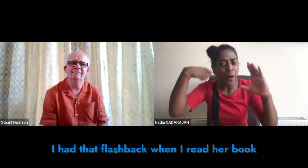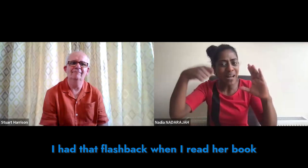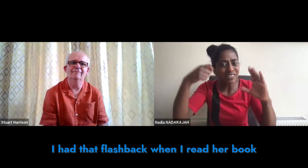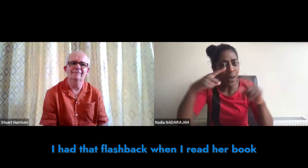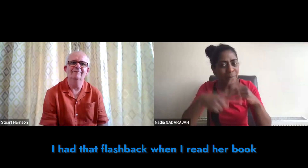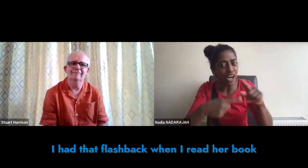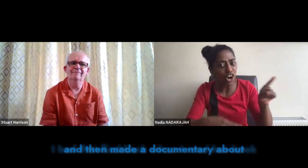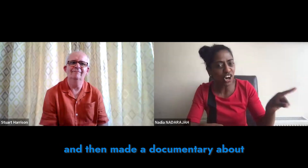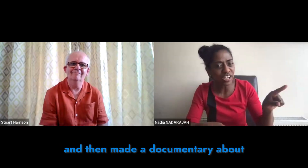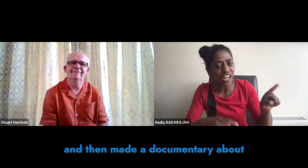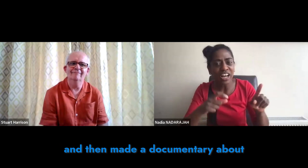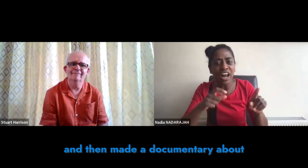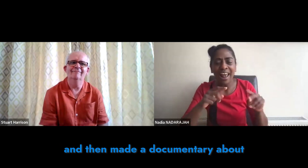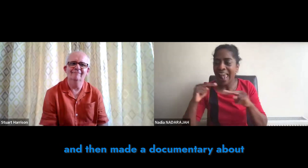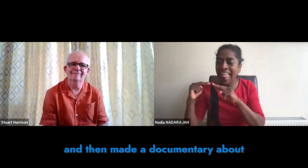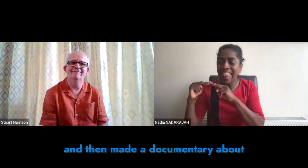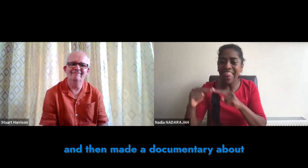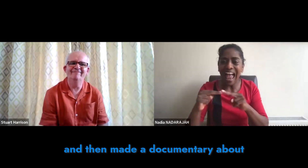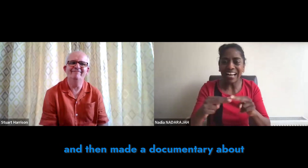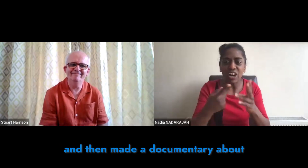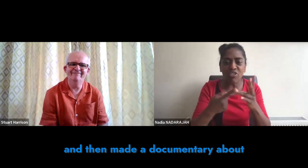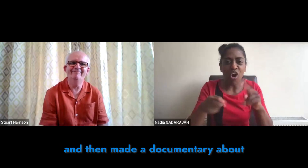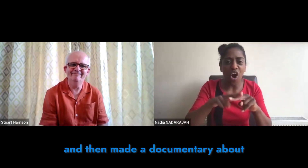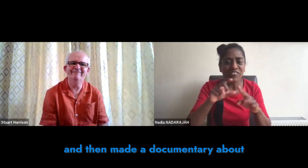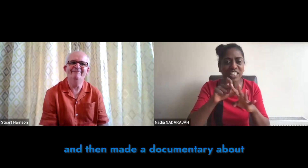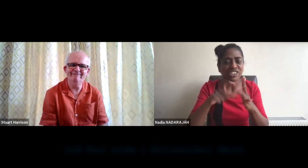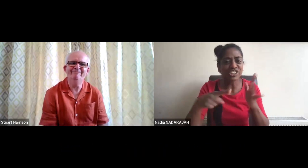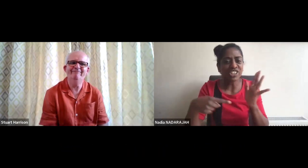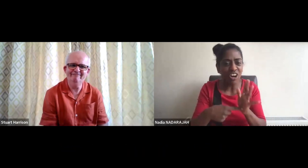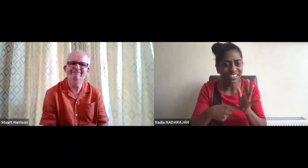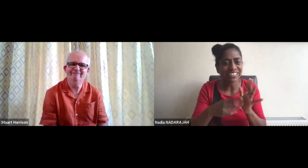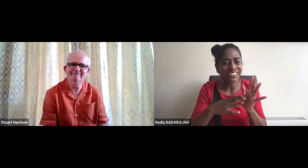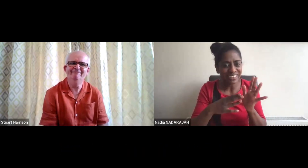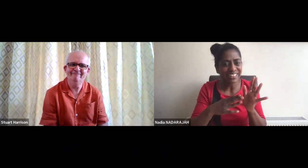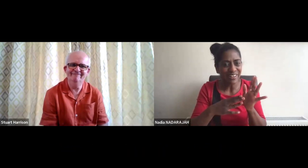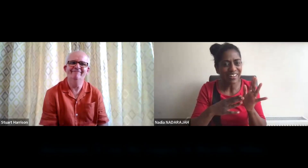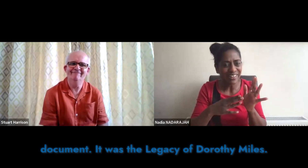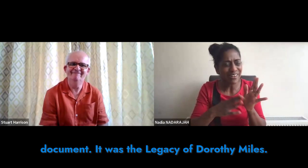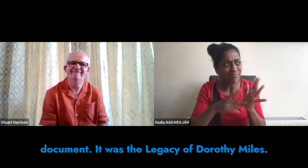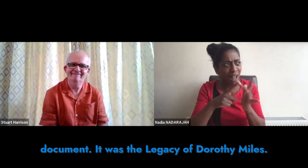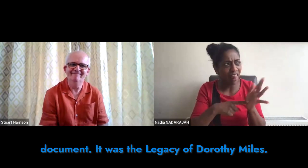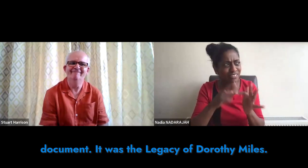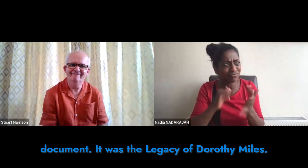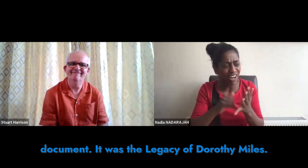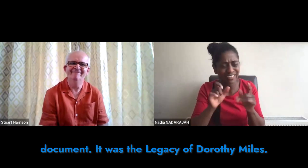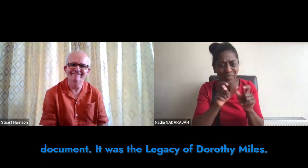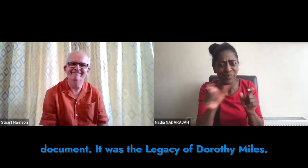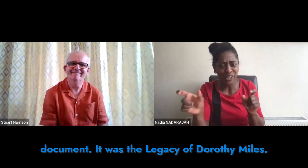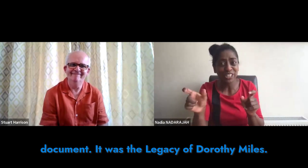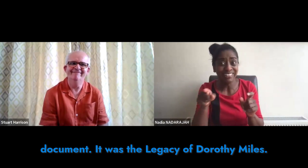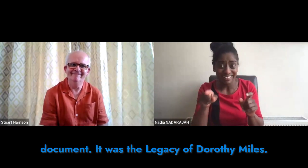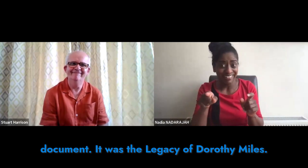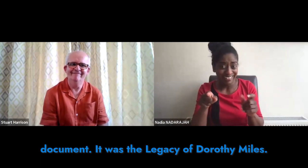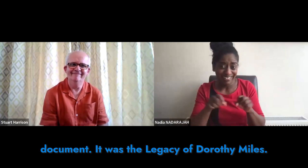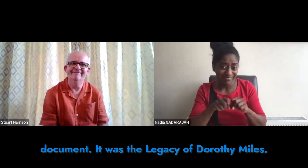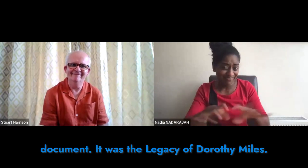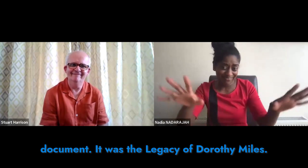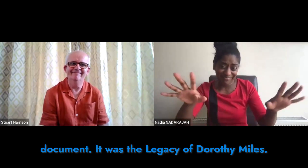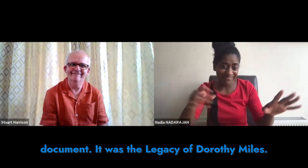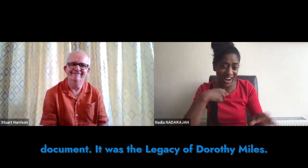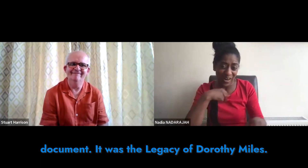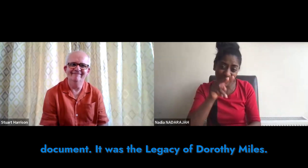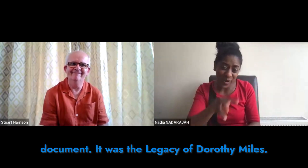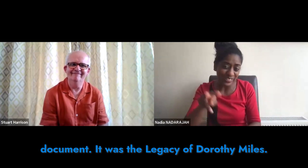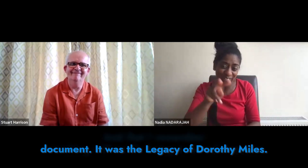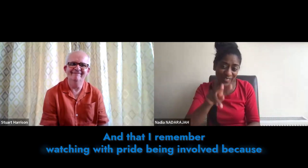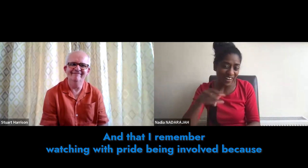her book, and then made a documentary about Dot Miles, and it was the legacy of